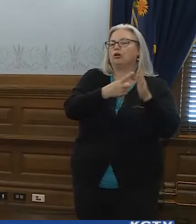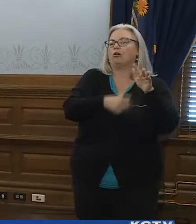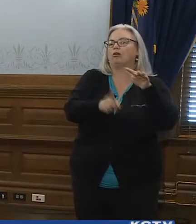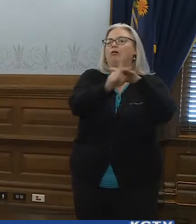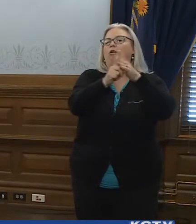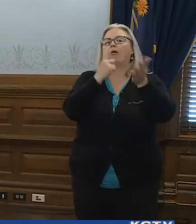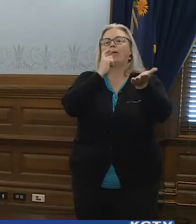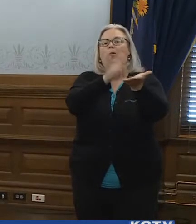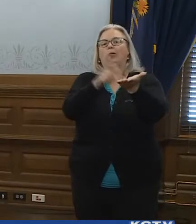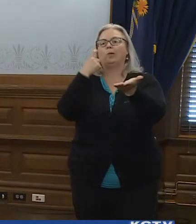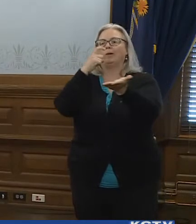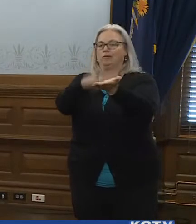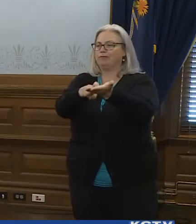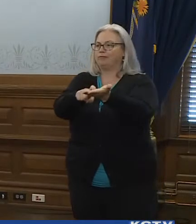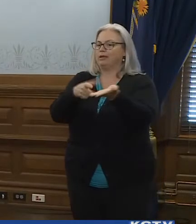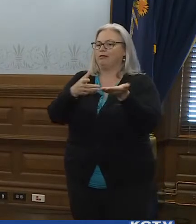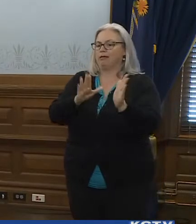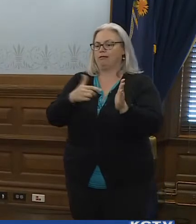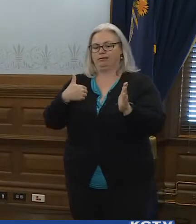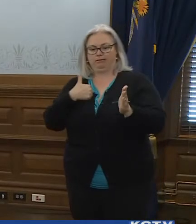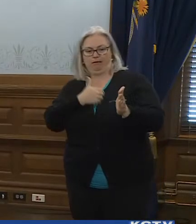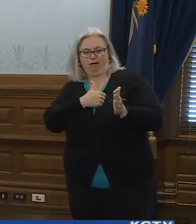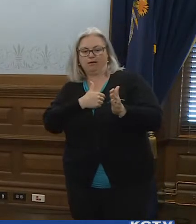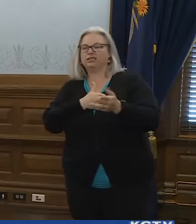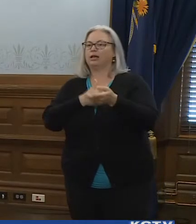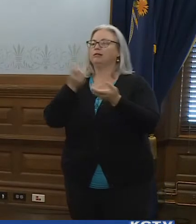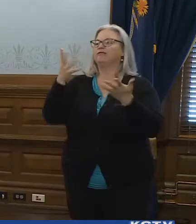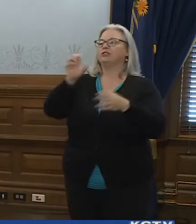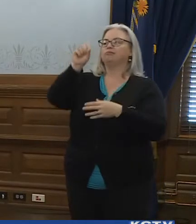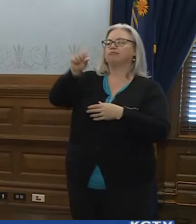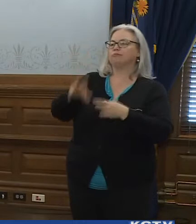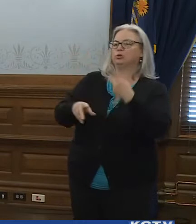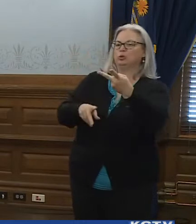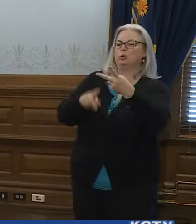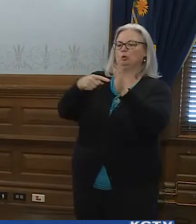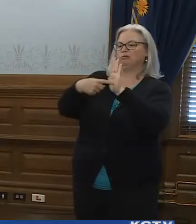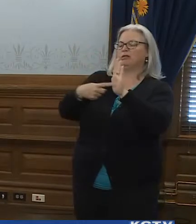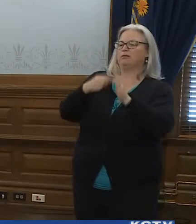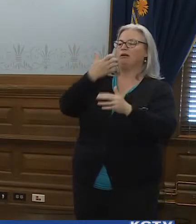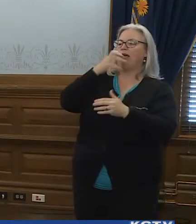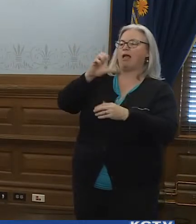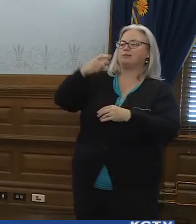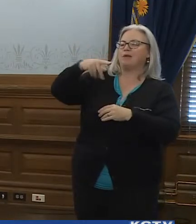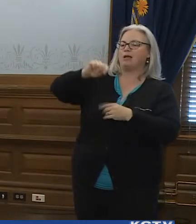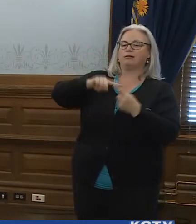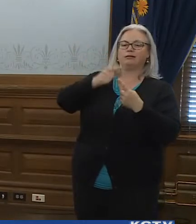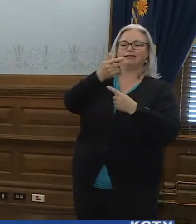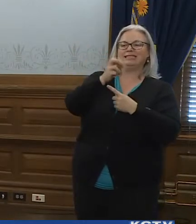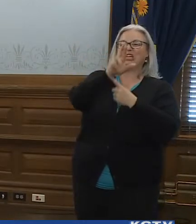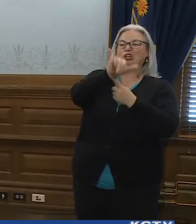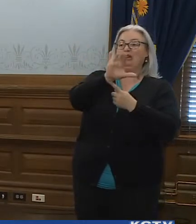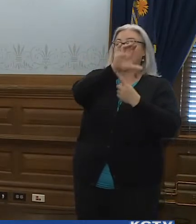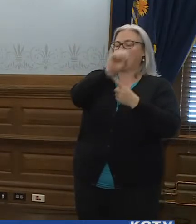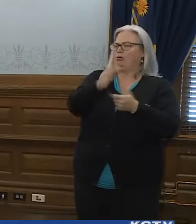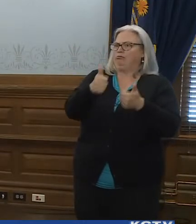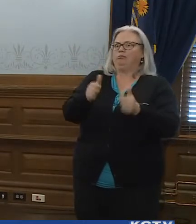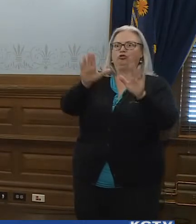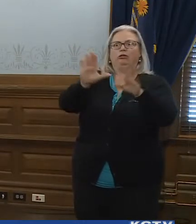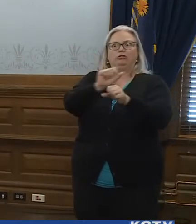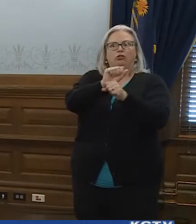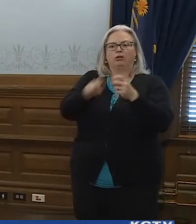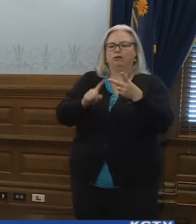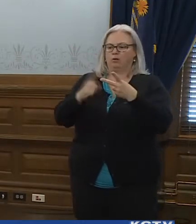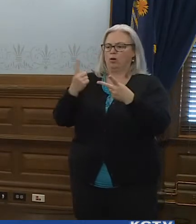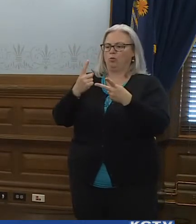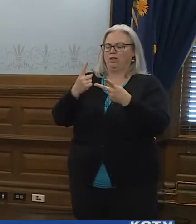now. And that allows us, because I gave 2 examples of hotspotting with Geary County that did such a great job, and then the one we're